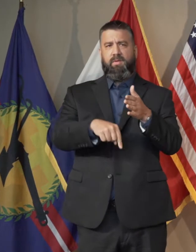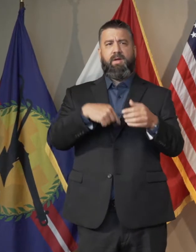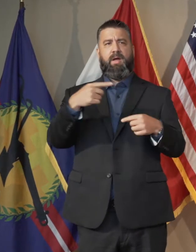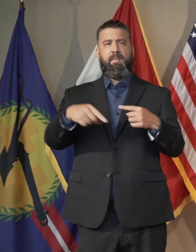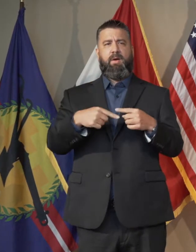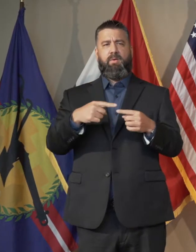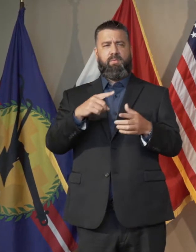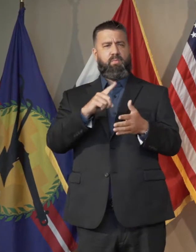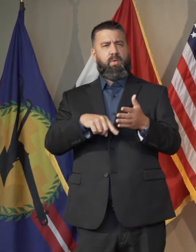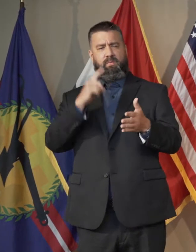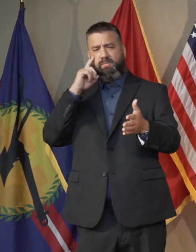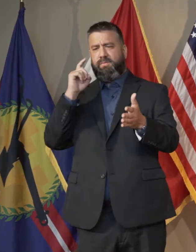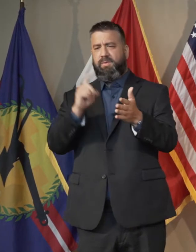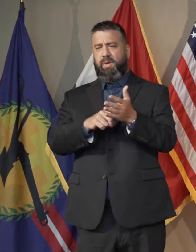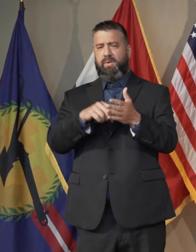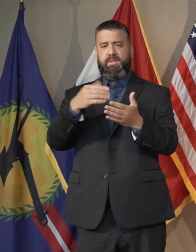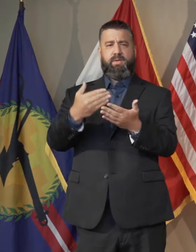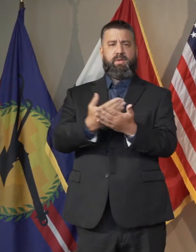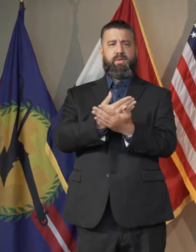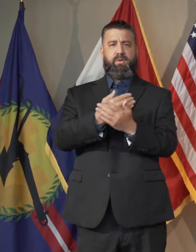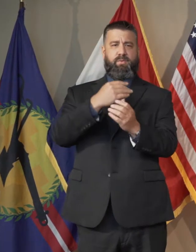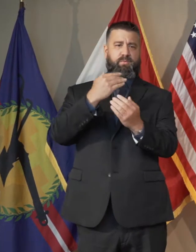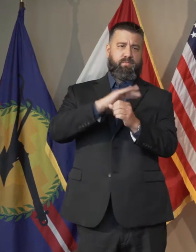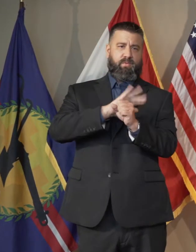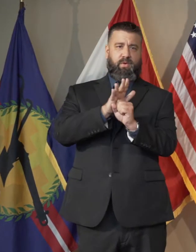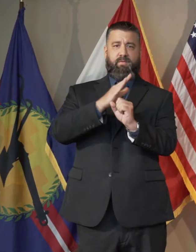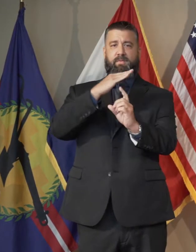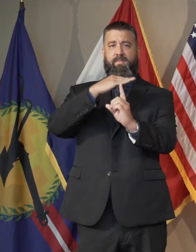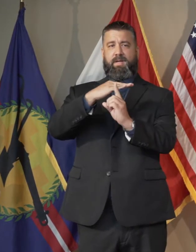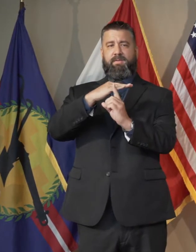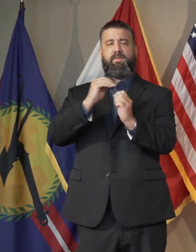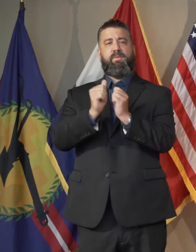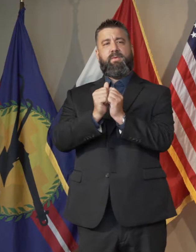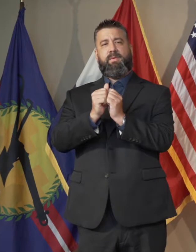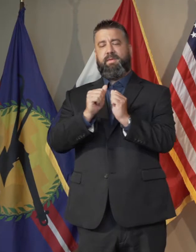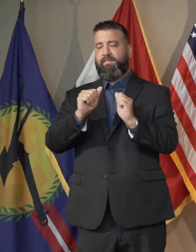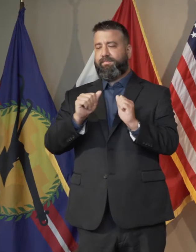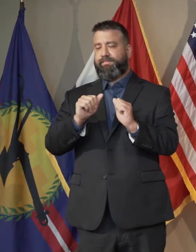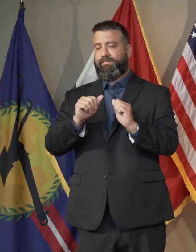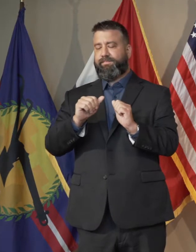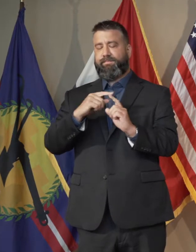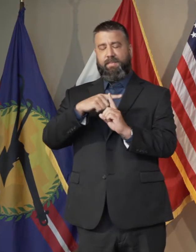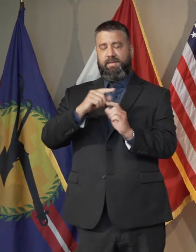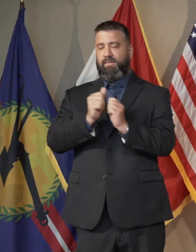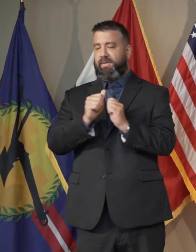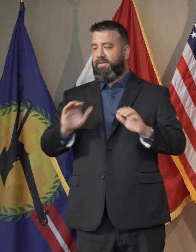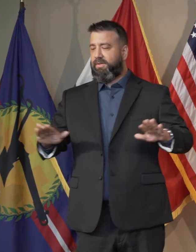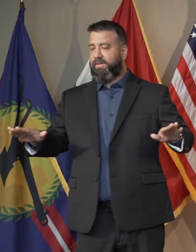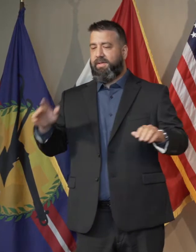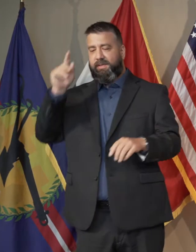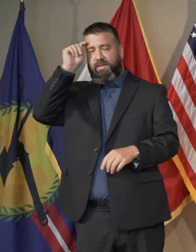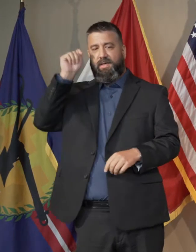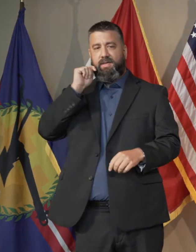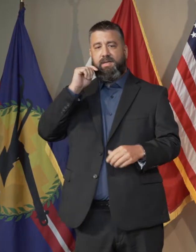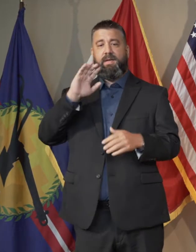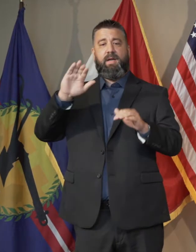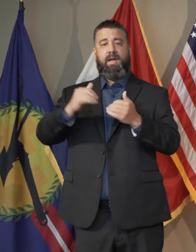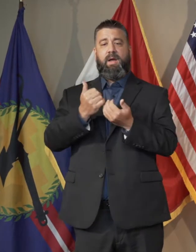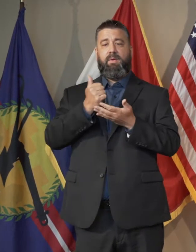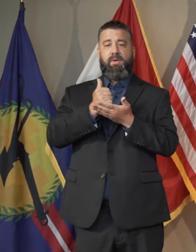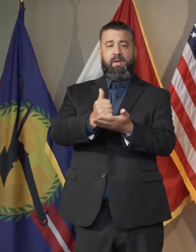seeing in new infections among children and teenagers and let you know how we're going to help our county schools, both public and